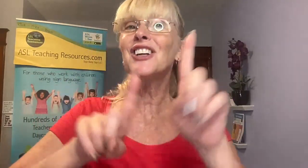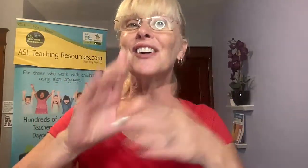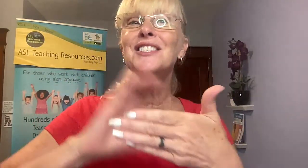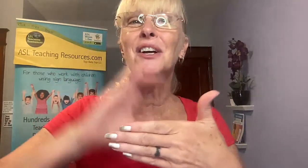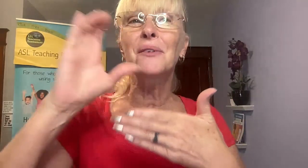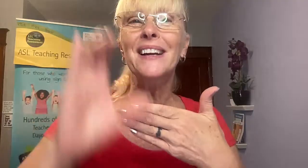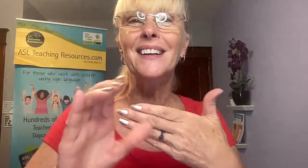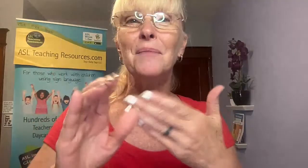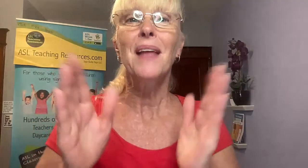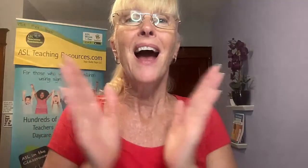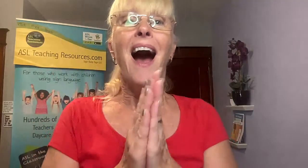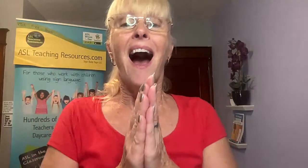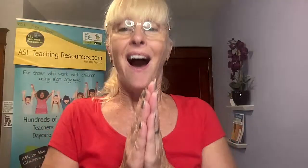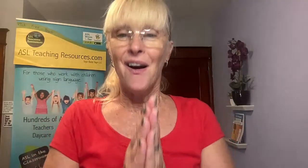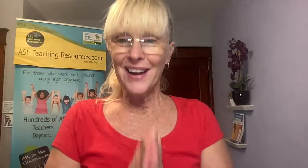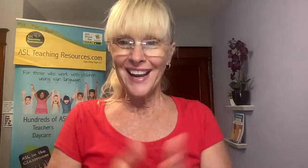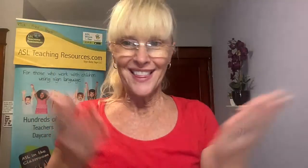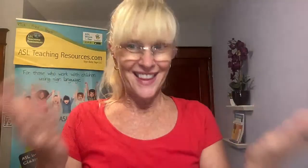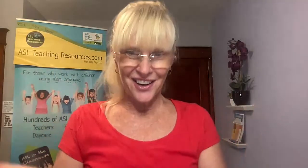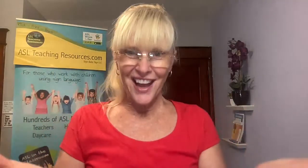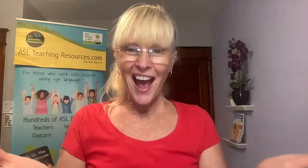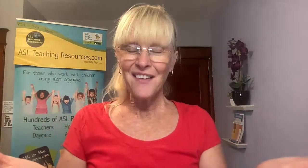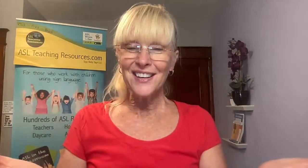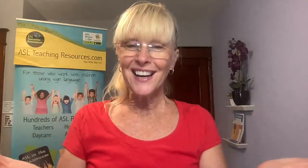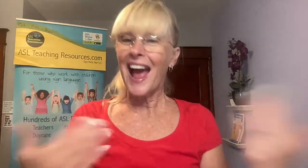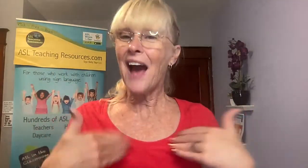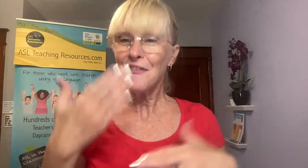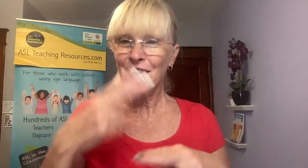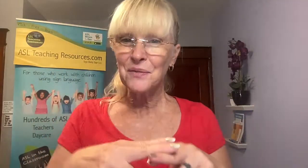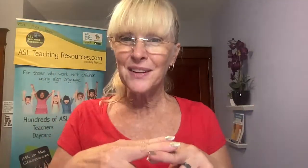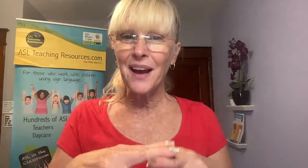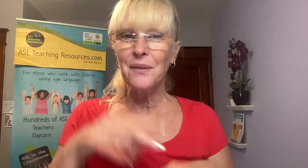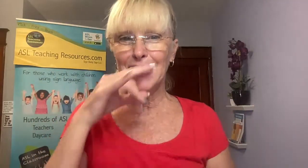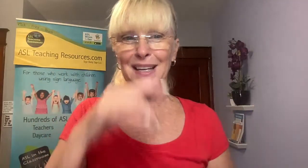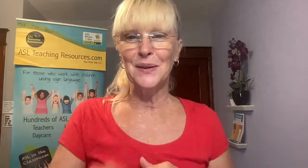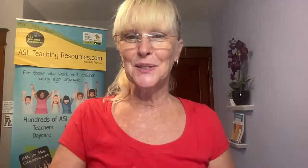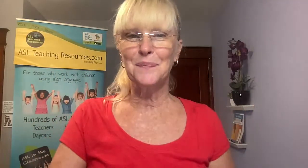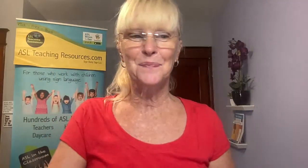Stars curriculum. Okay, there you have it. Have fun with that with the kiddos.